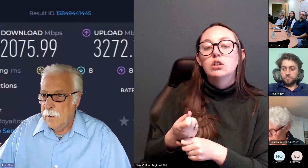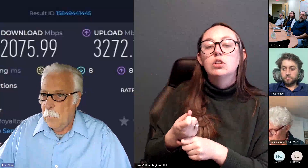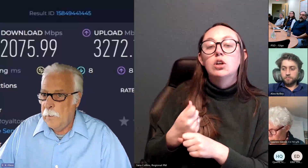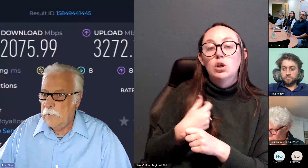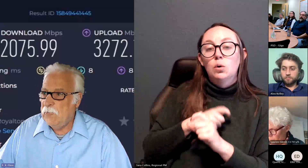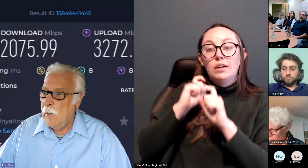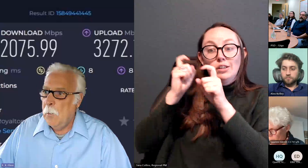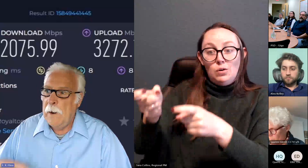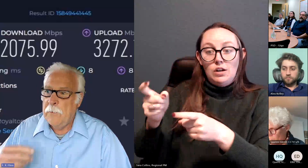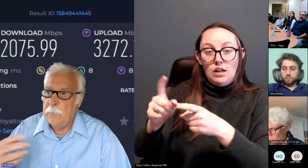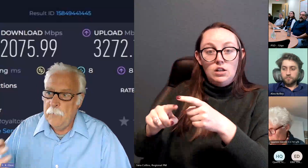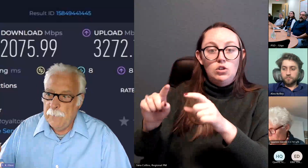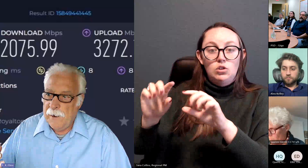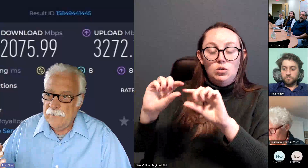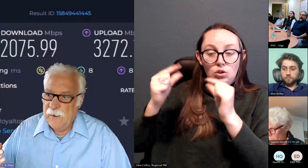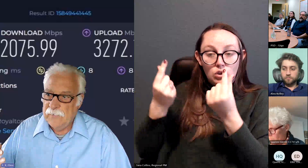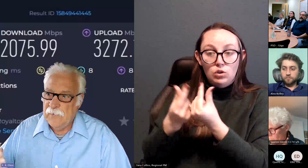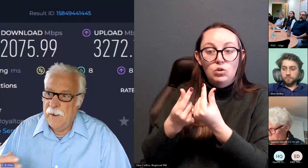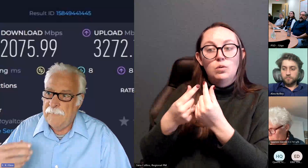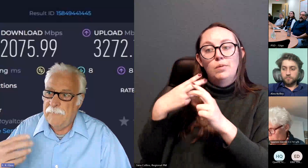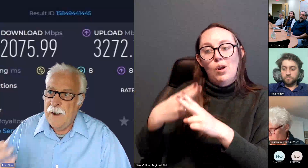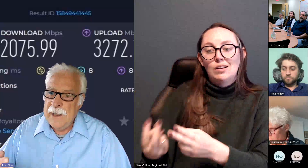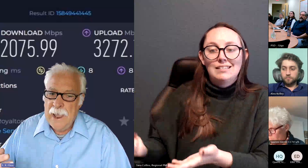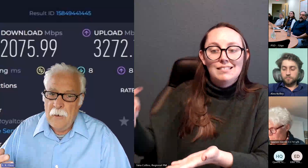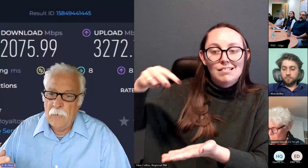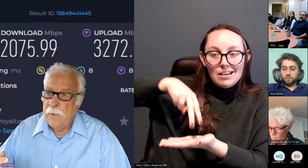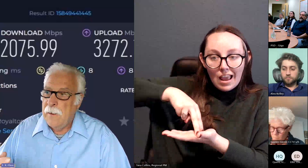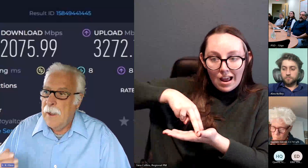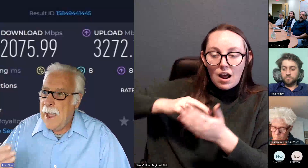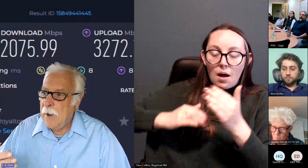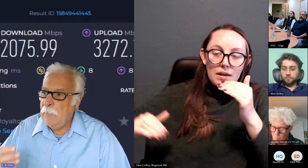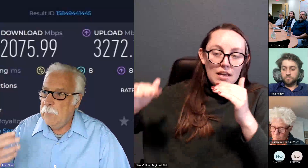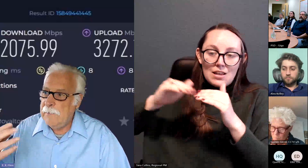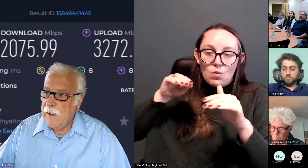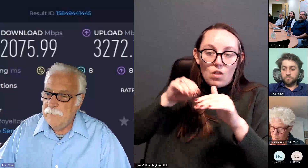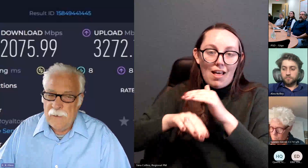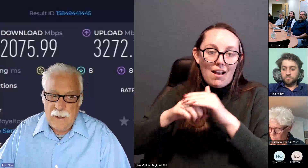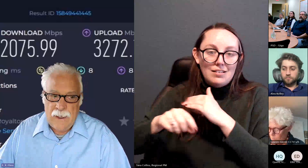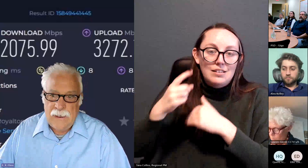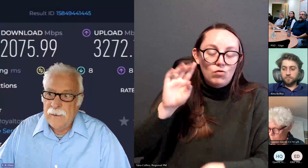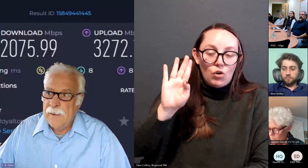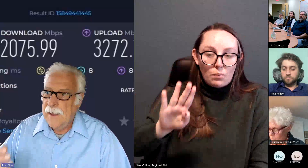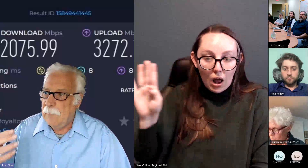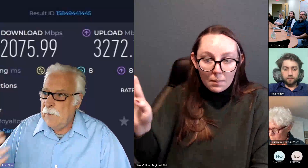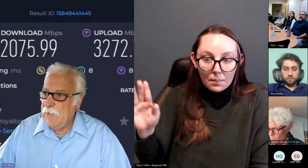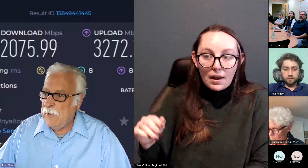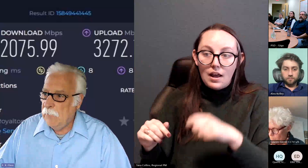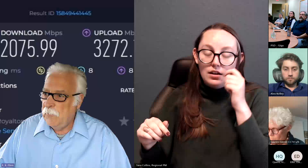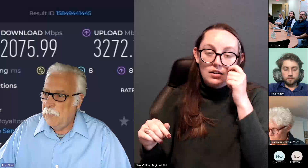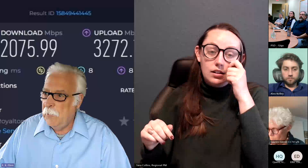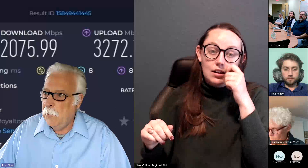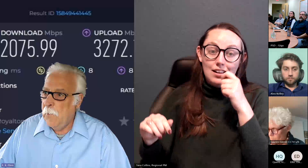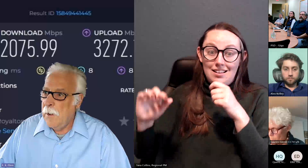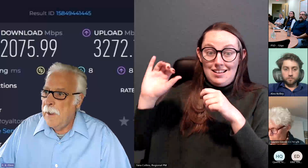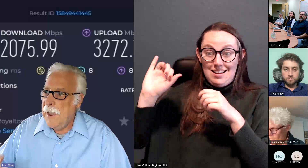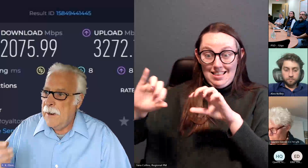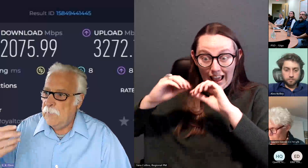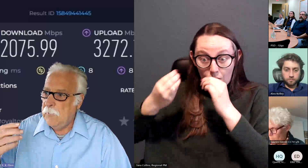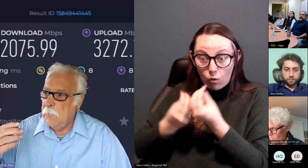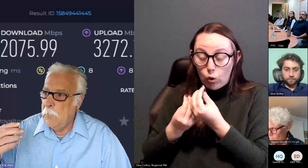broadband, which went through the process of finding out how to identify and reach out